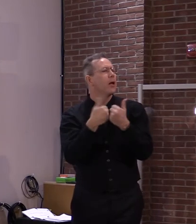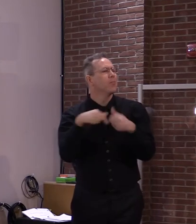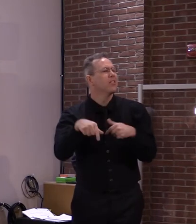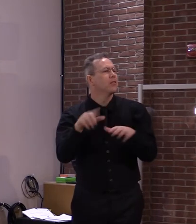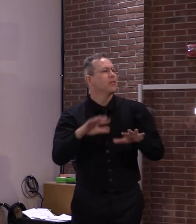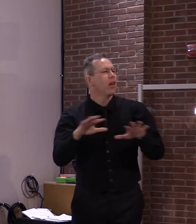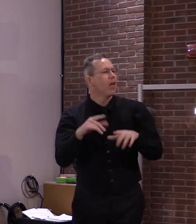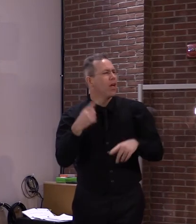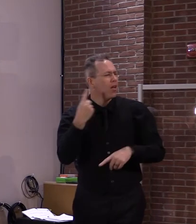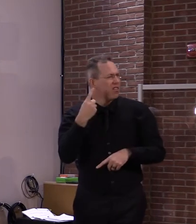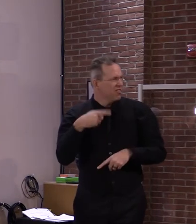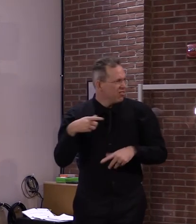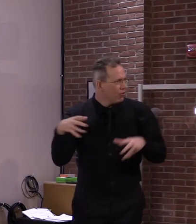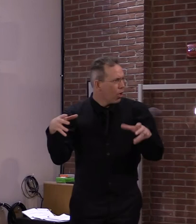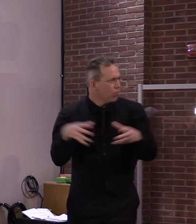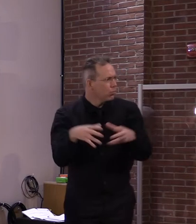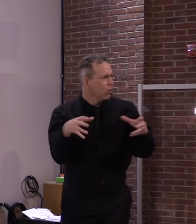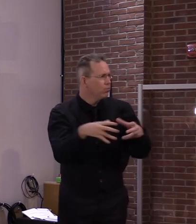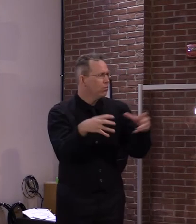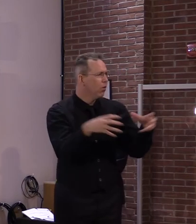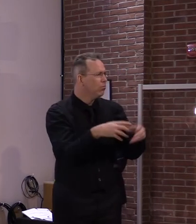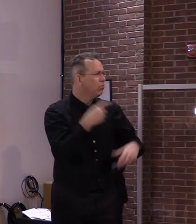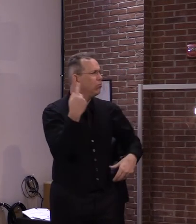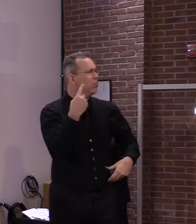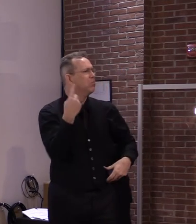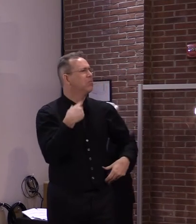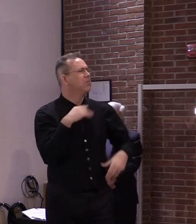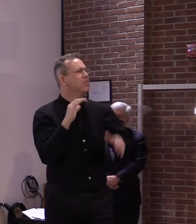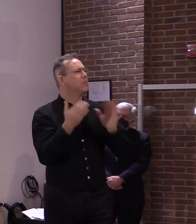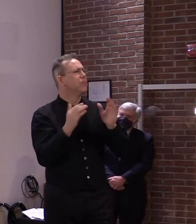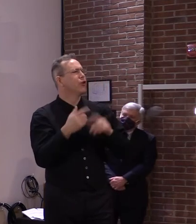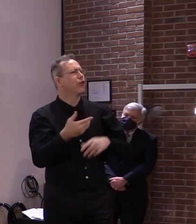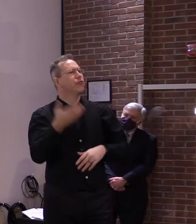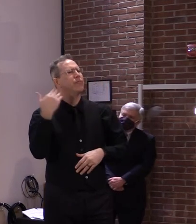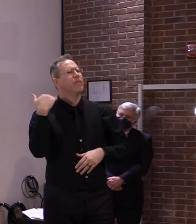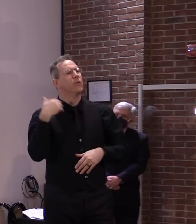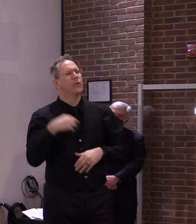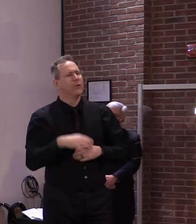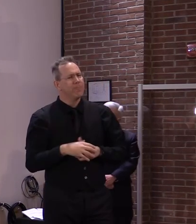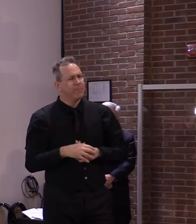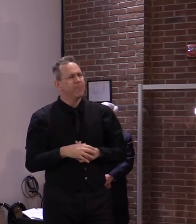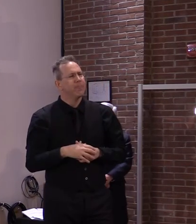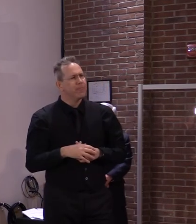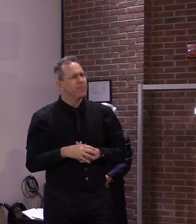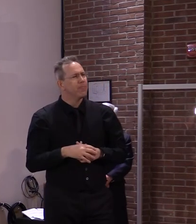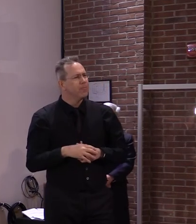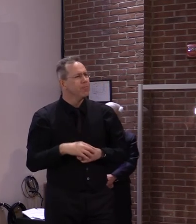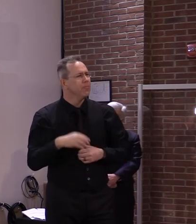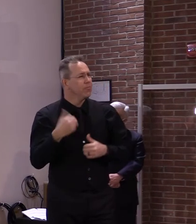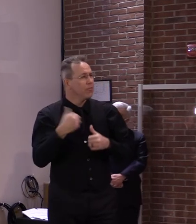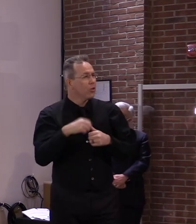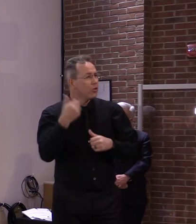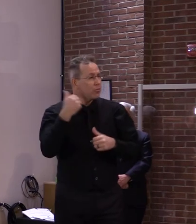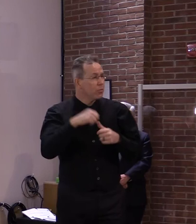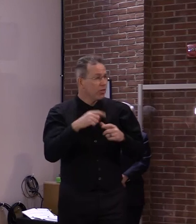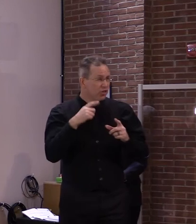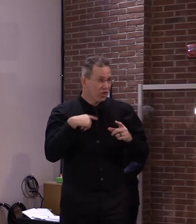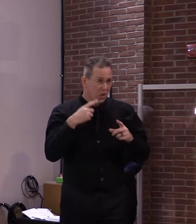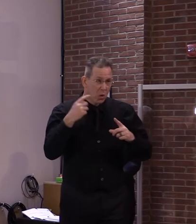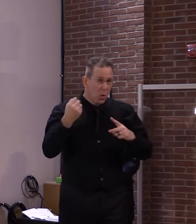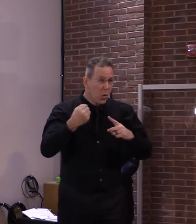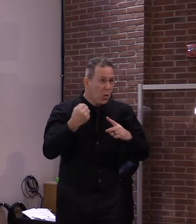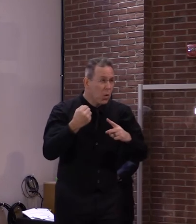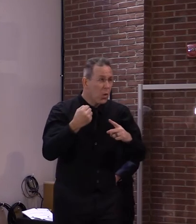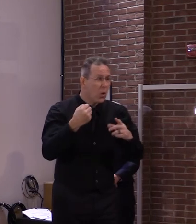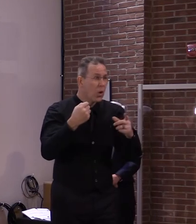hurdle we need to get through before you really start considering opening up some of the gathering restrictions yeah i don't know if it's the last hurdle we still have